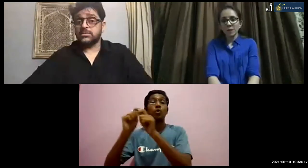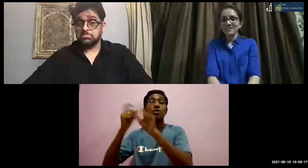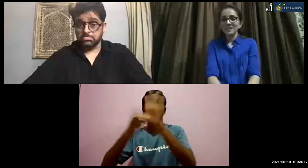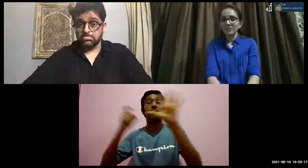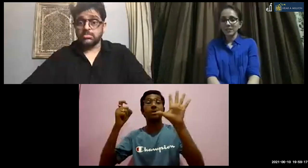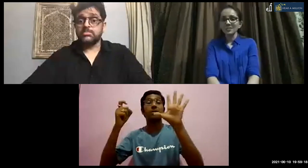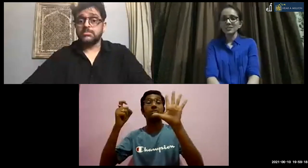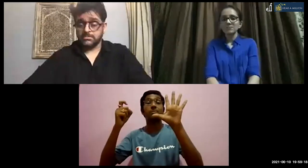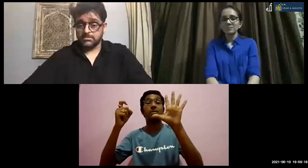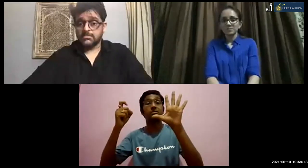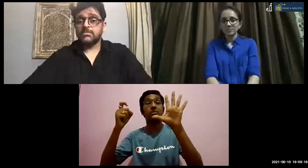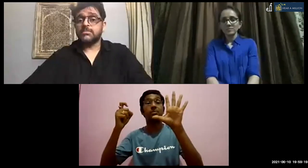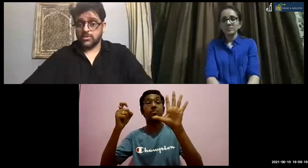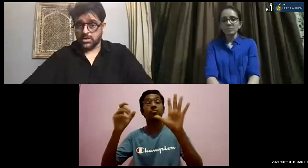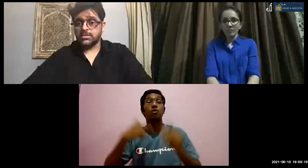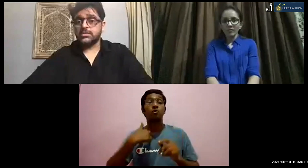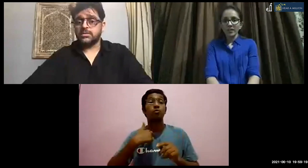there for past 7 years,